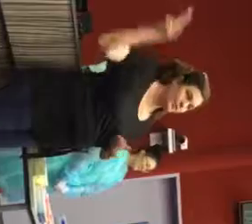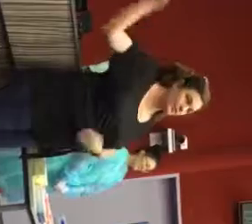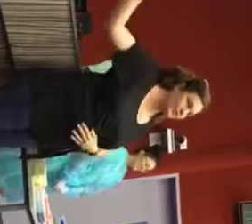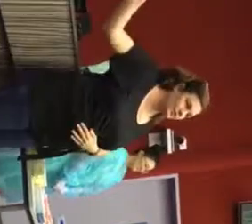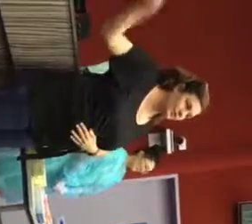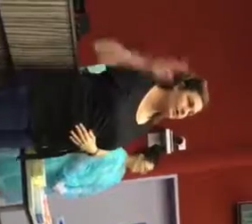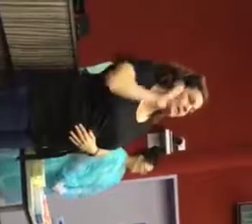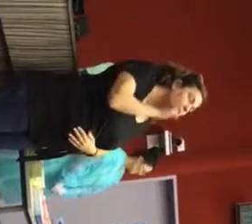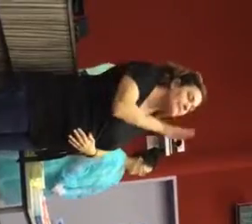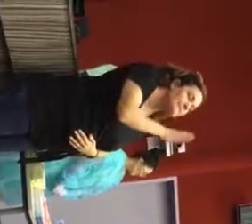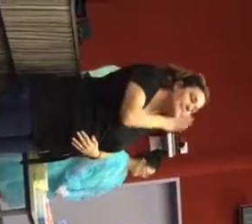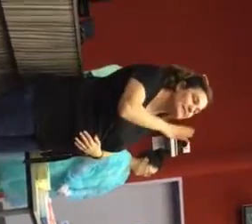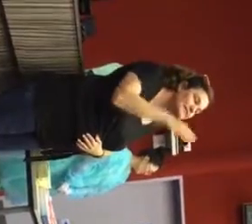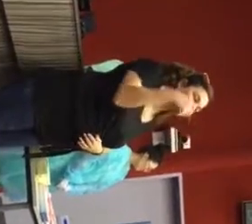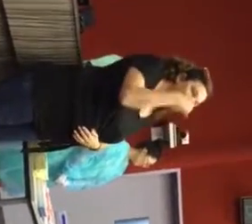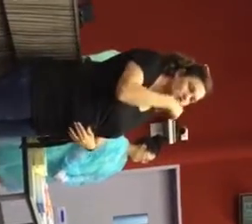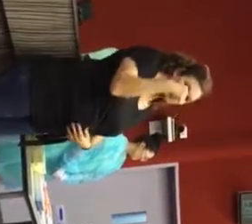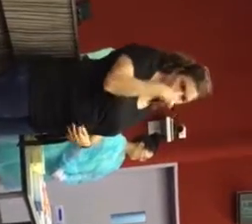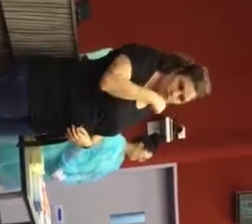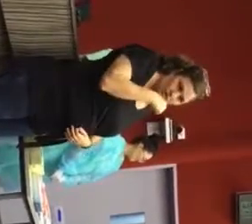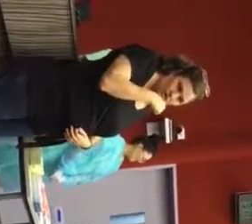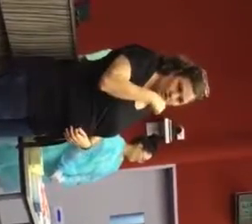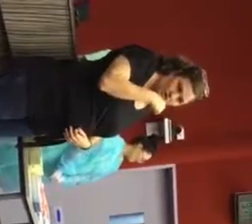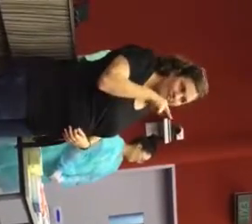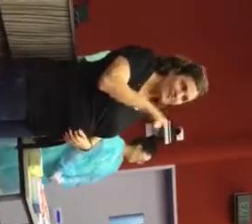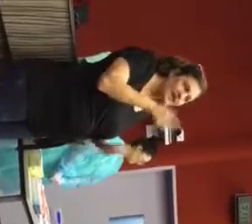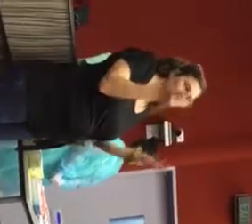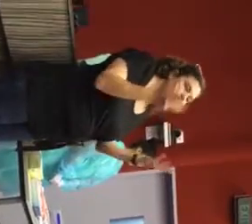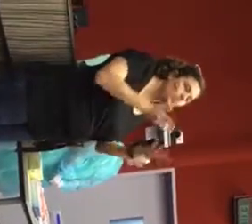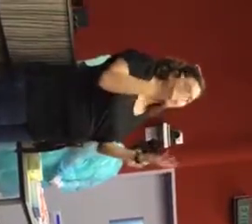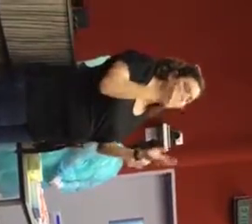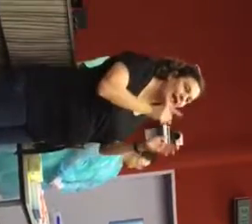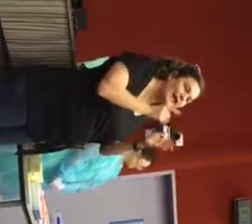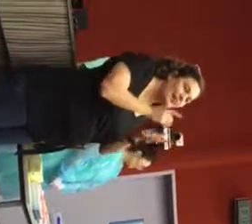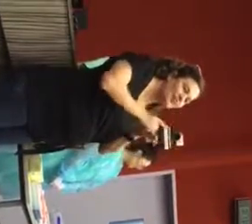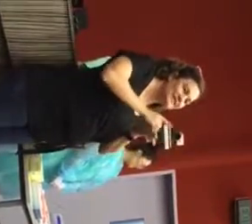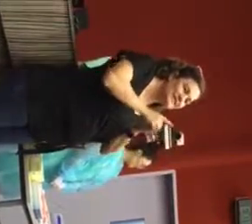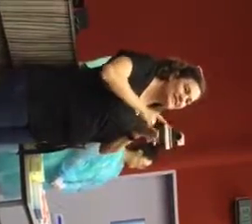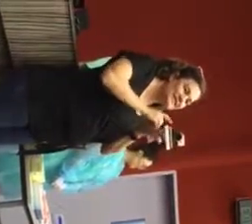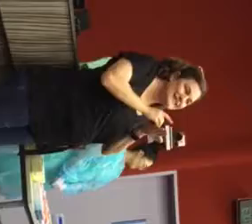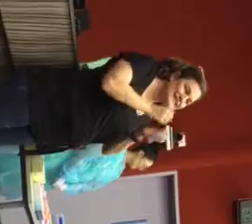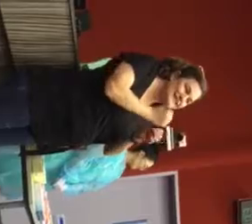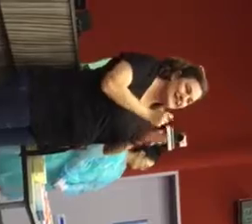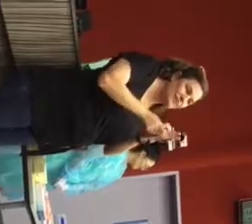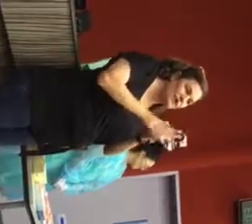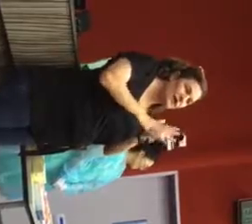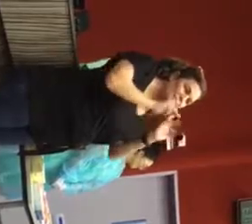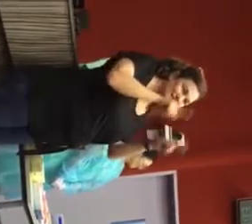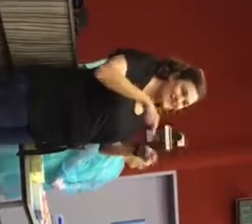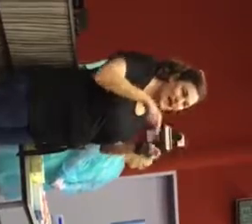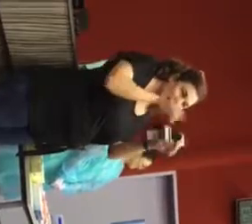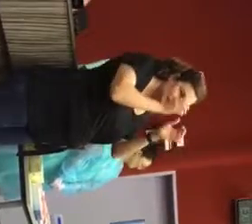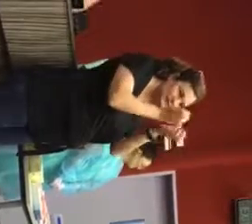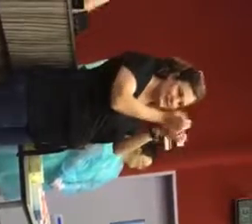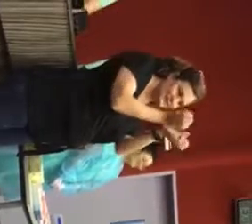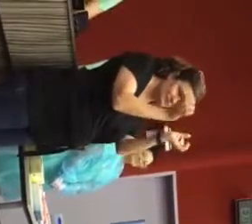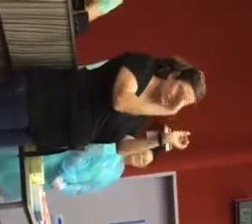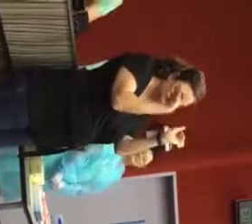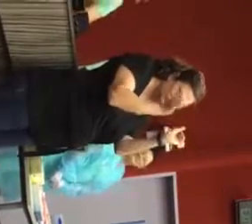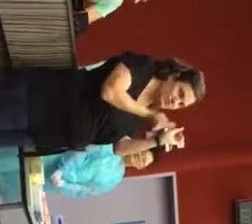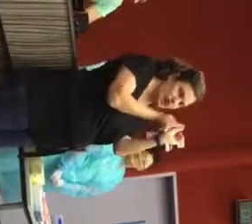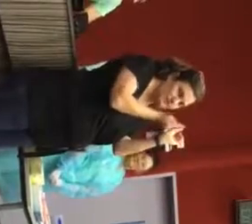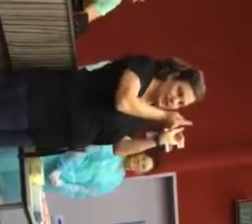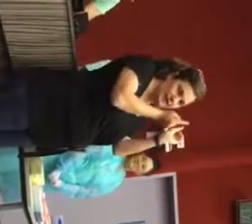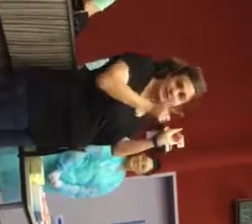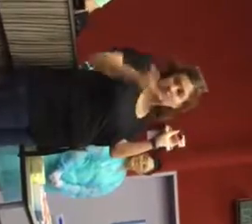toothbrush, and that's the area where most gum disease starts, and where the necks of the teeth become more susceptible to decay in older patients. It's a very good way of actually getting